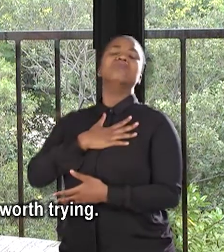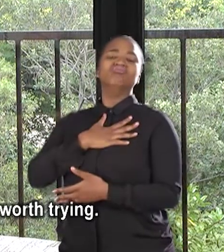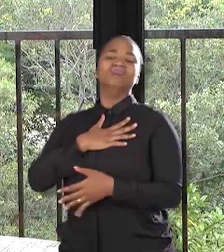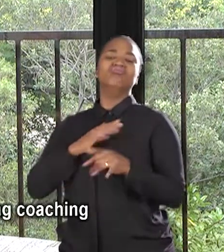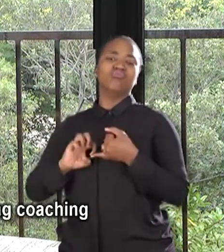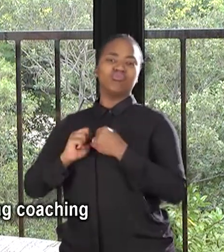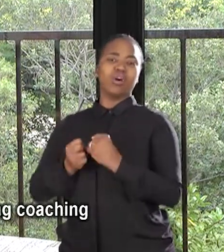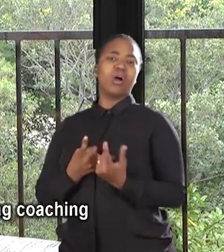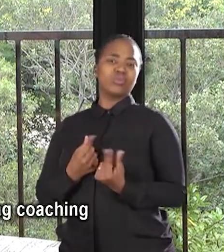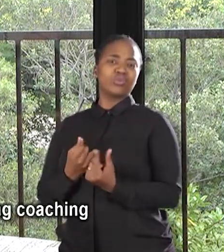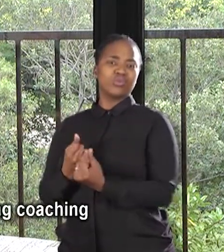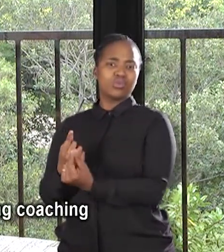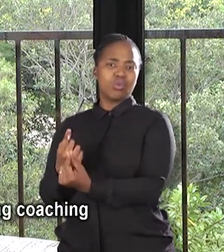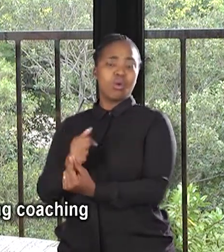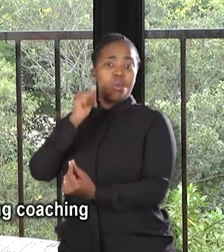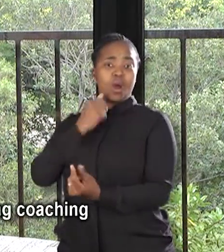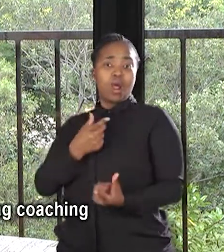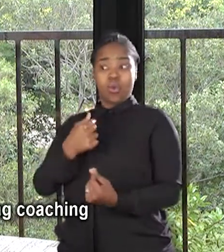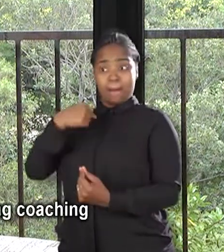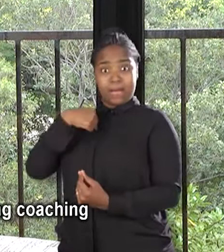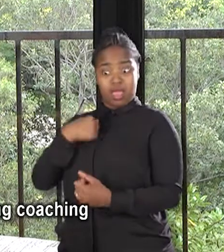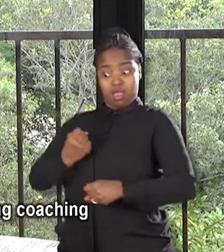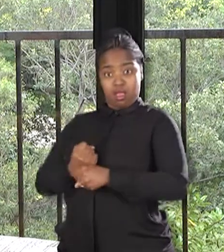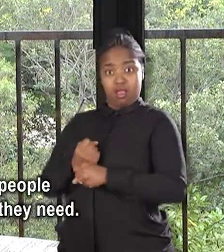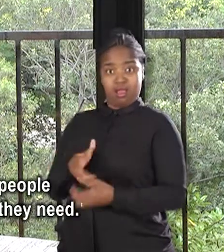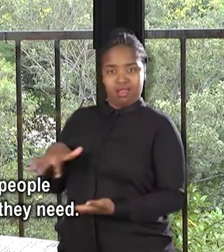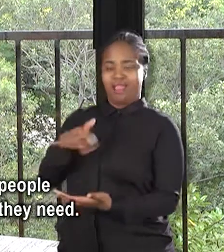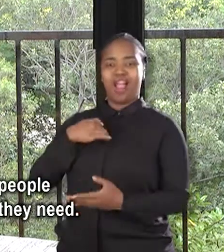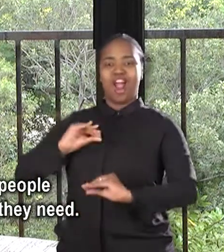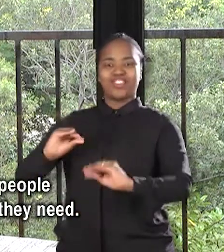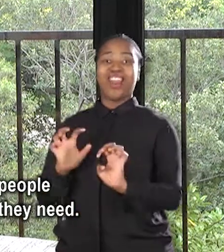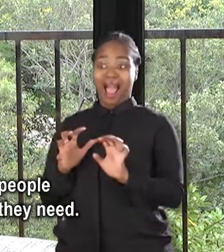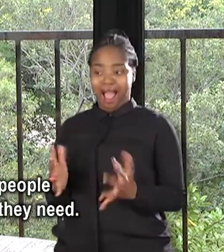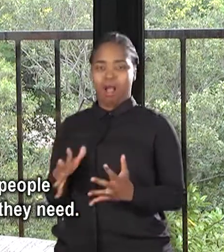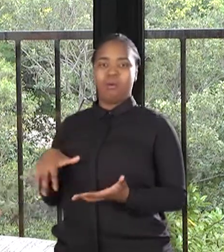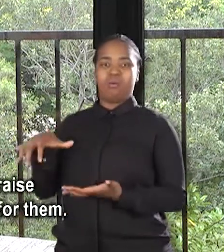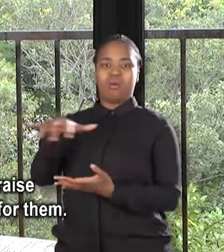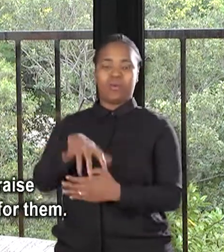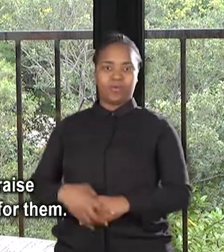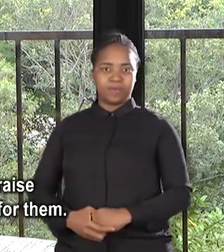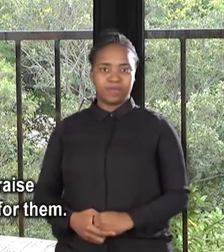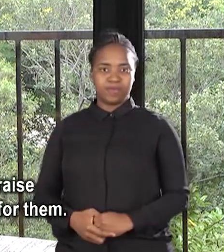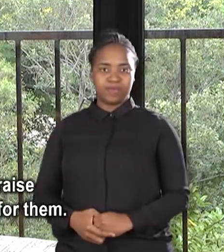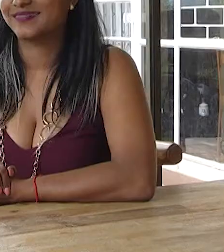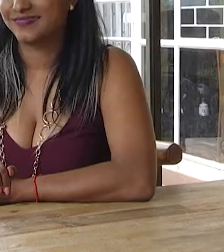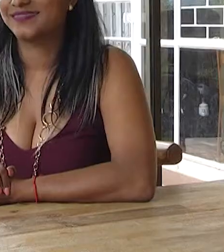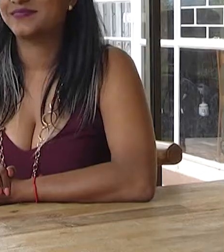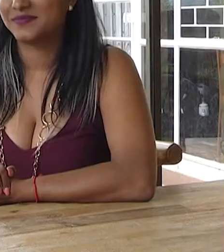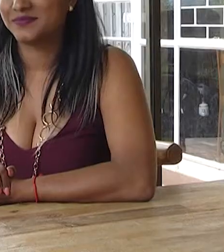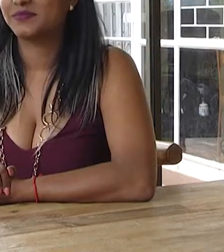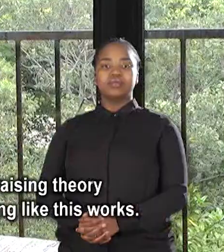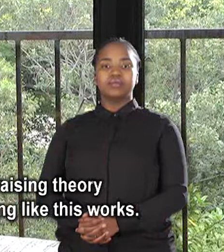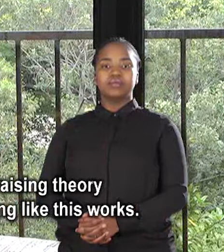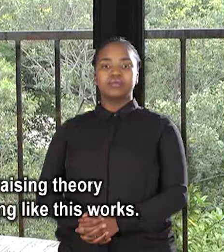worth trying. And what I do is I do fundraising coaching, so I help people raise the money they need. I don't actually raise the money for